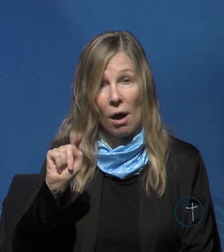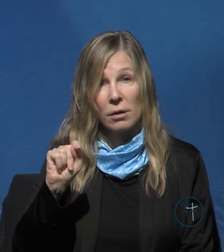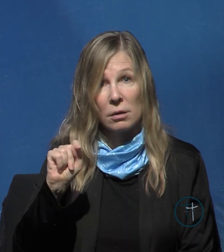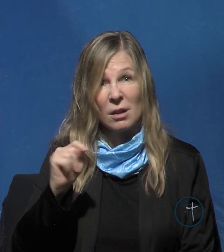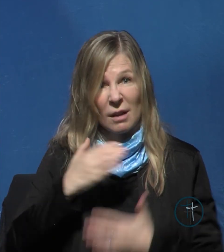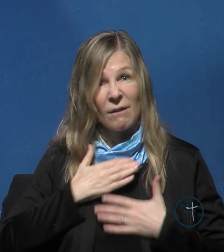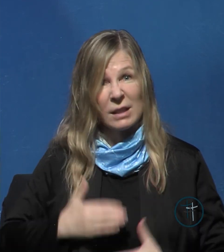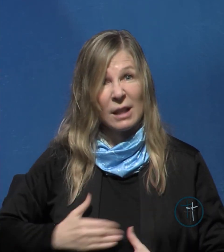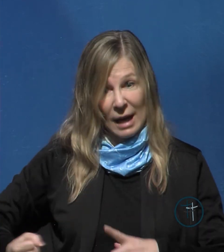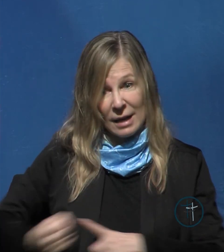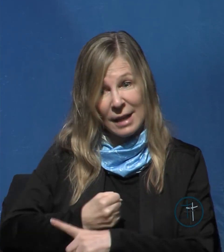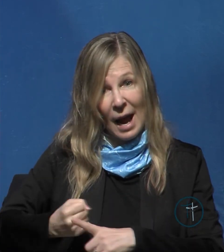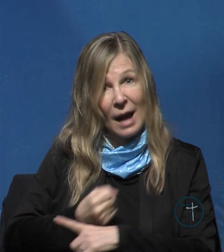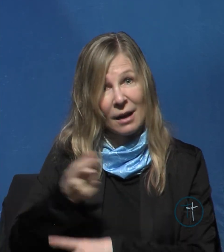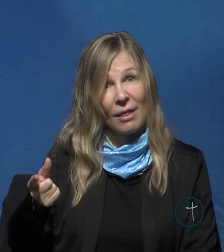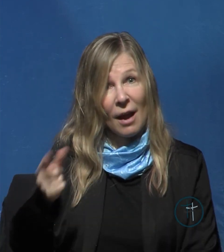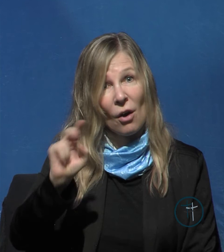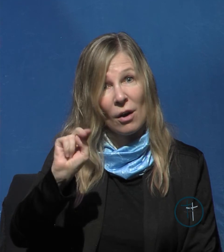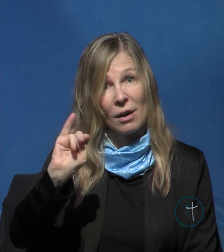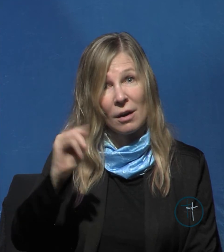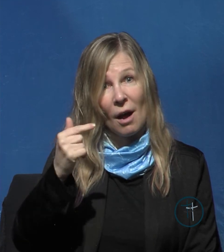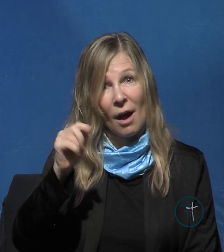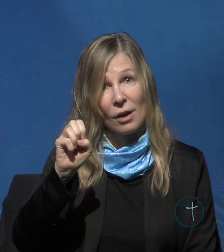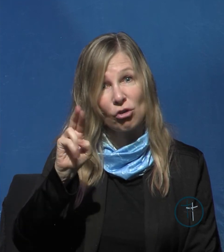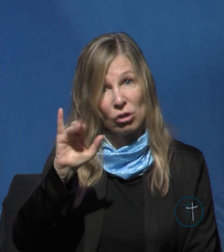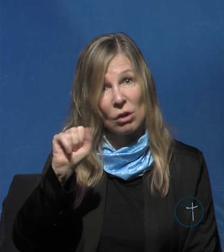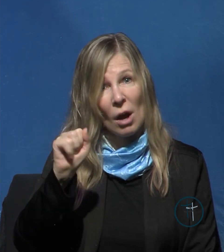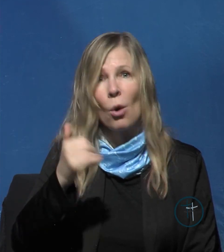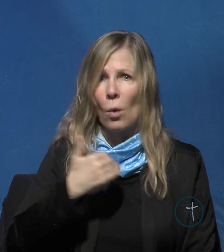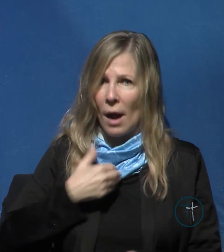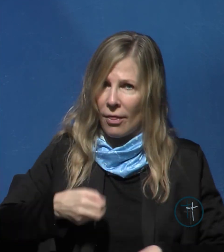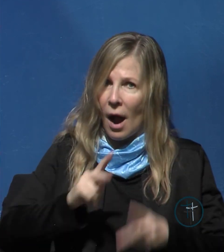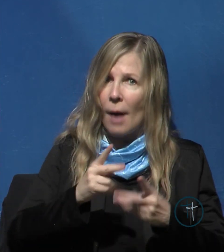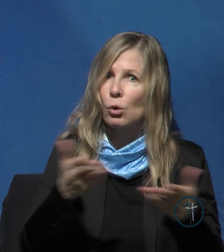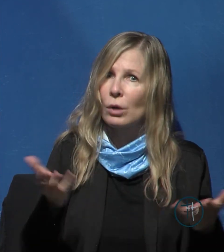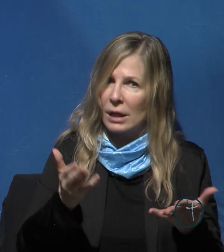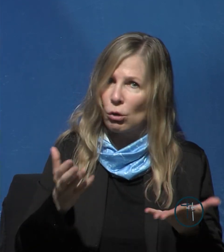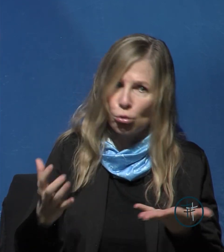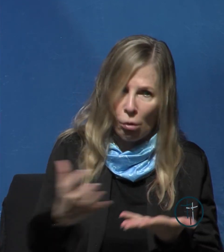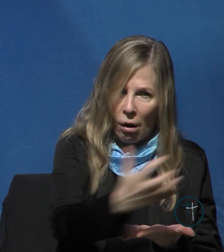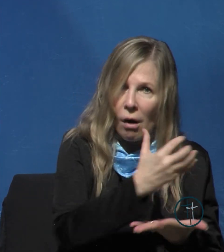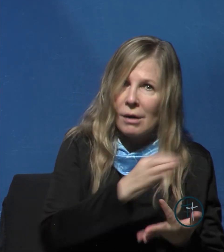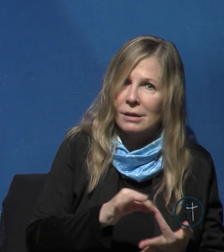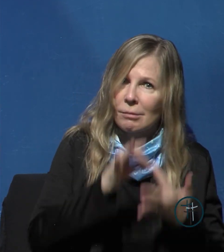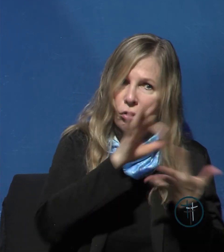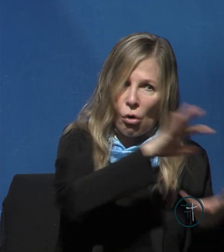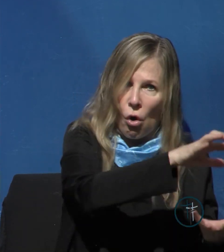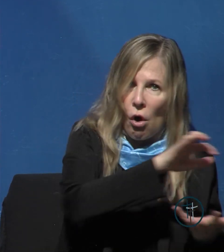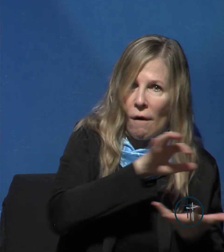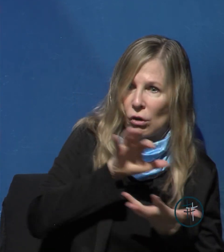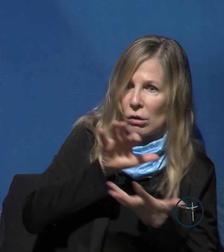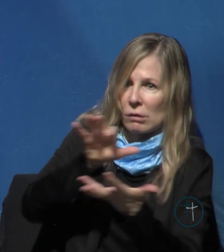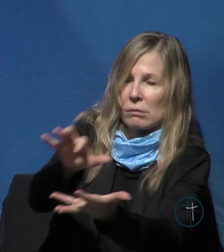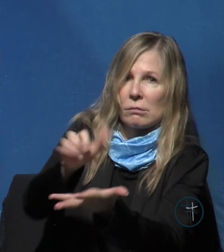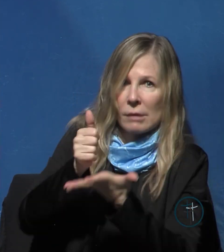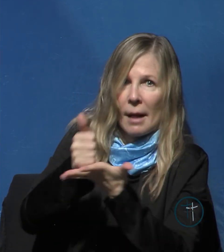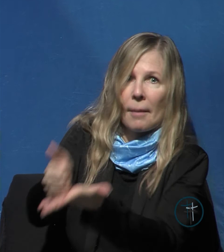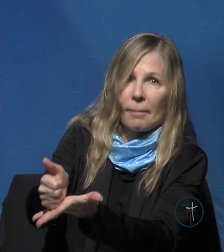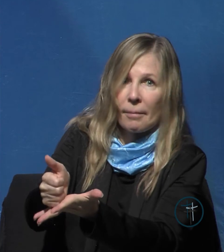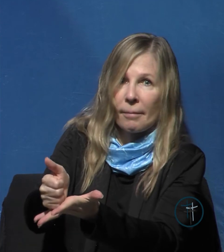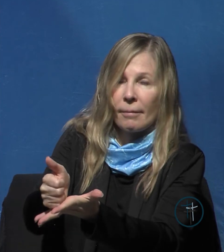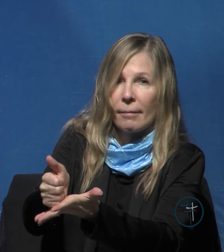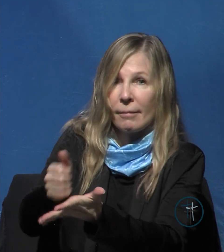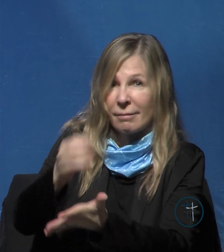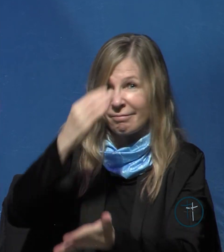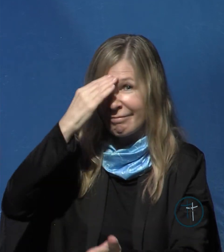in Nigeria. We had the opportunity of a church family to take up a special offering to offer assistance. I can assure you, if you want to know